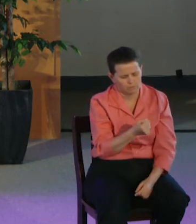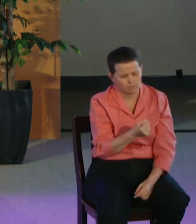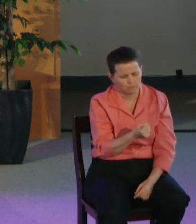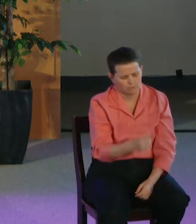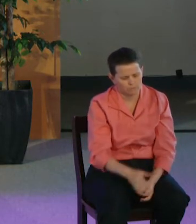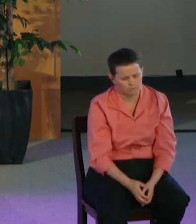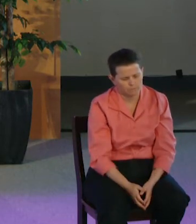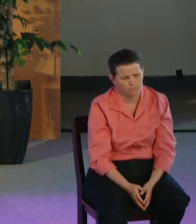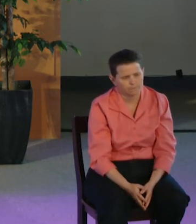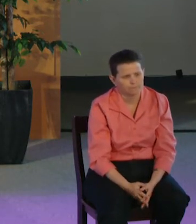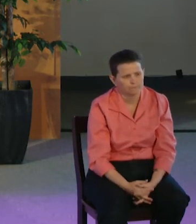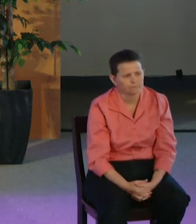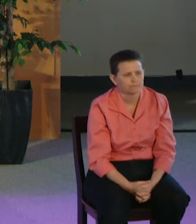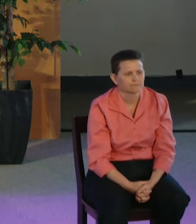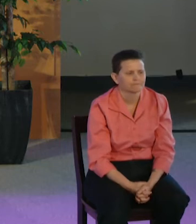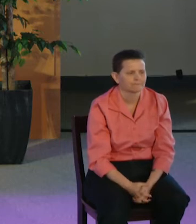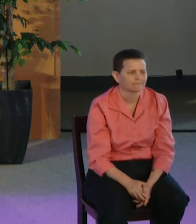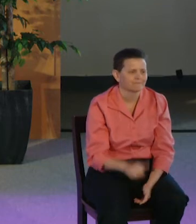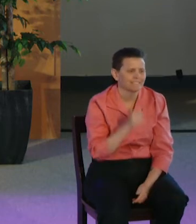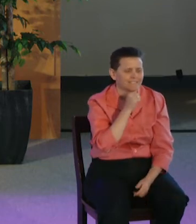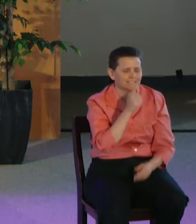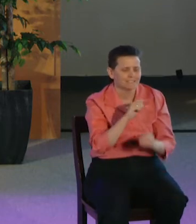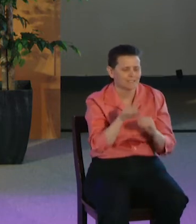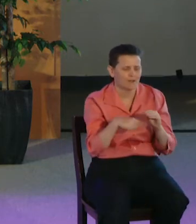This next few minutes is not about thinking at all.